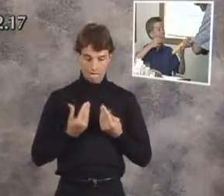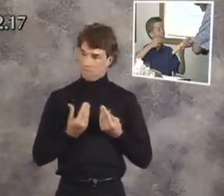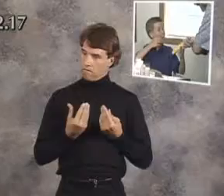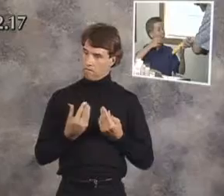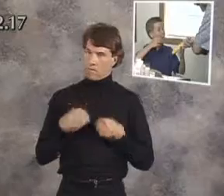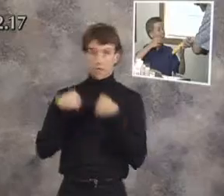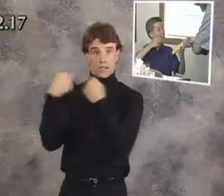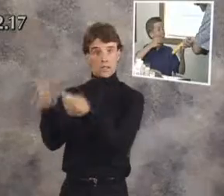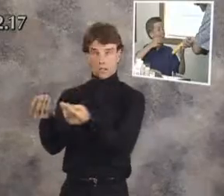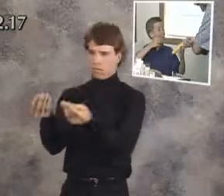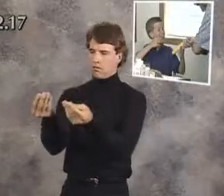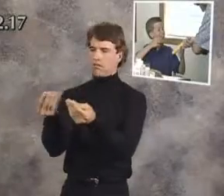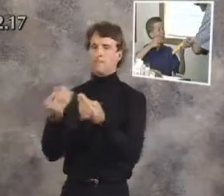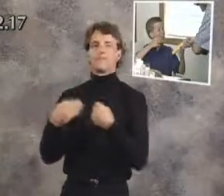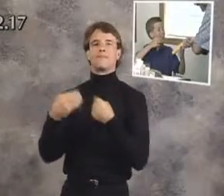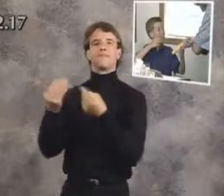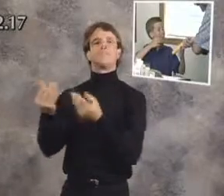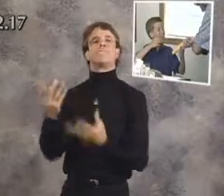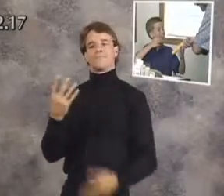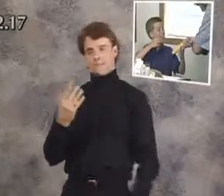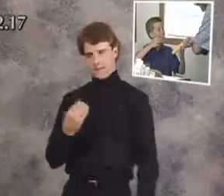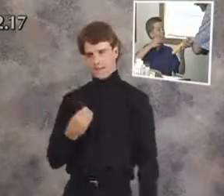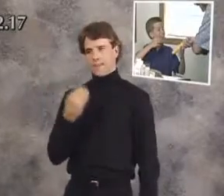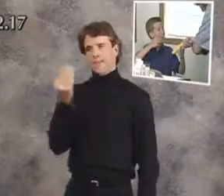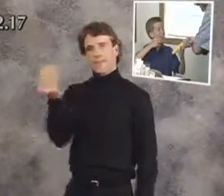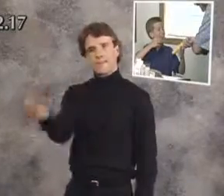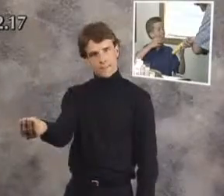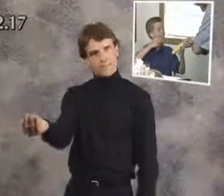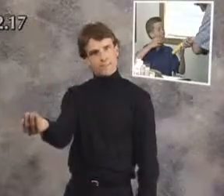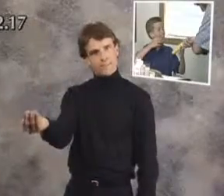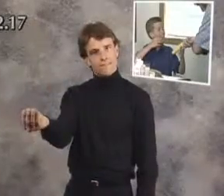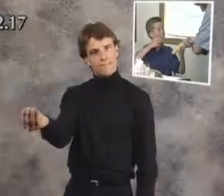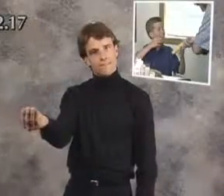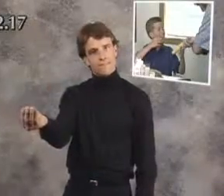Someone has something and gives it to another. Give.